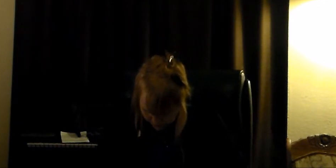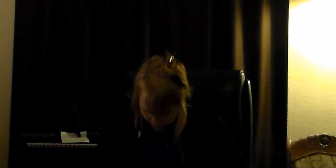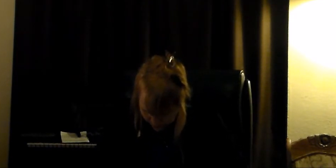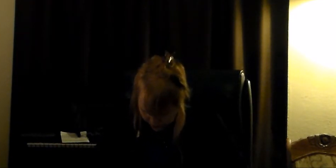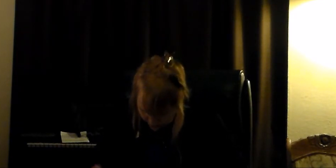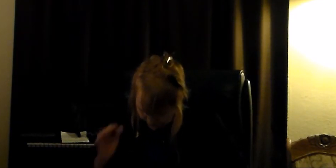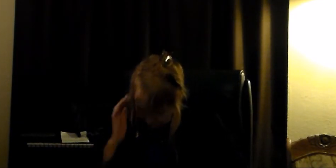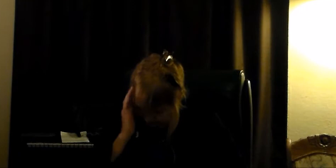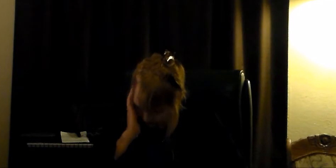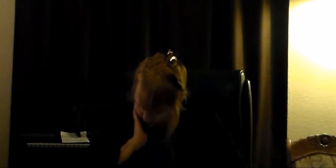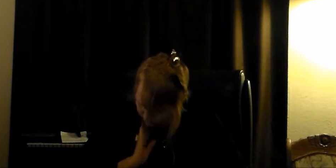3.